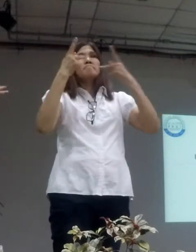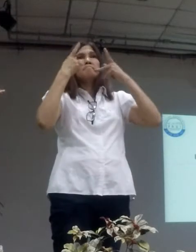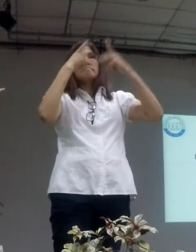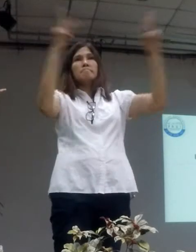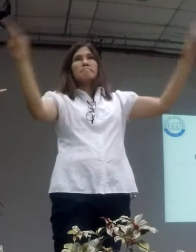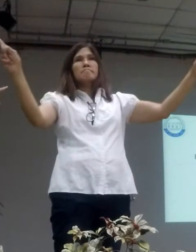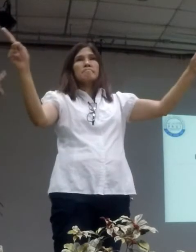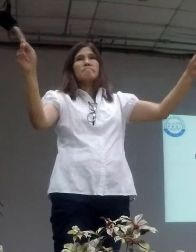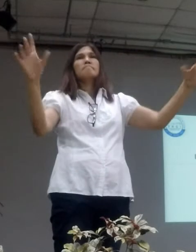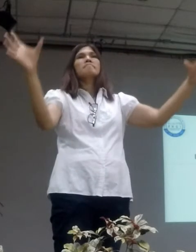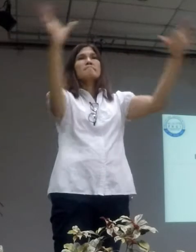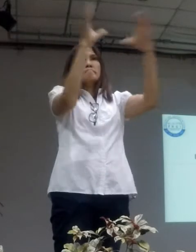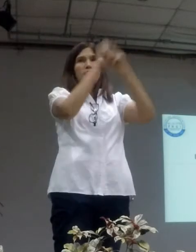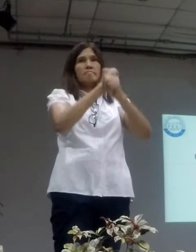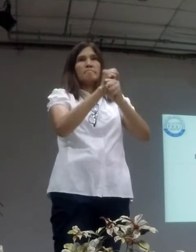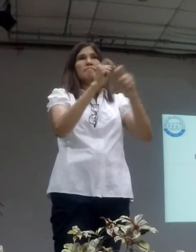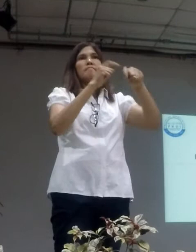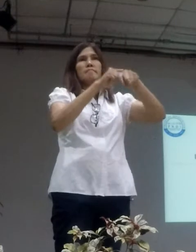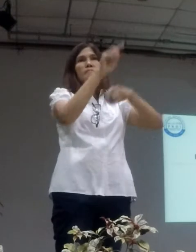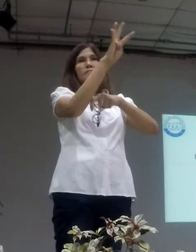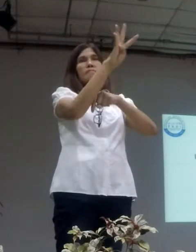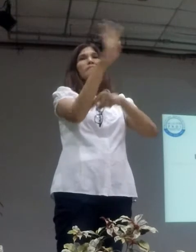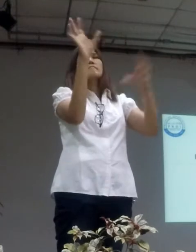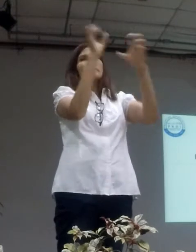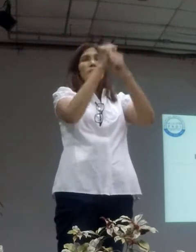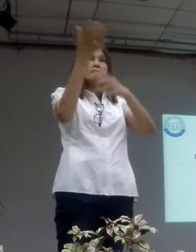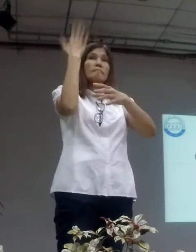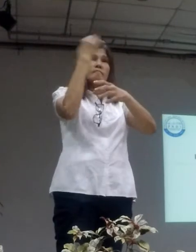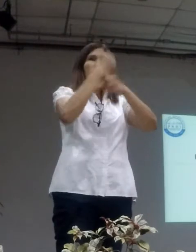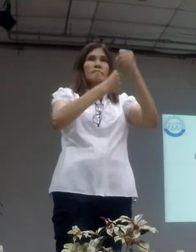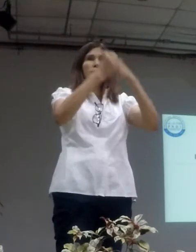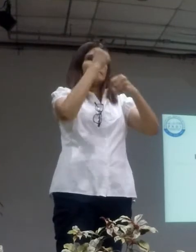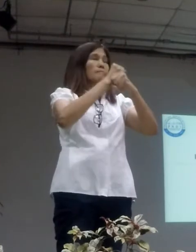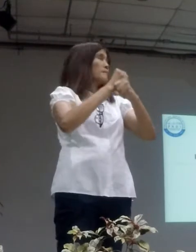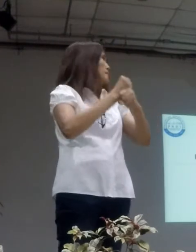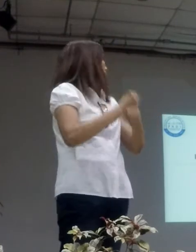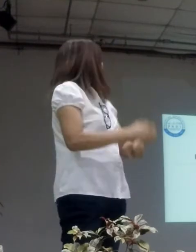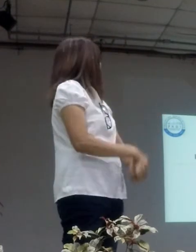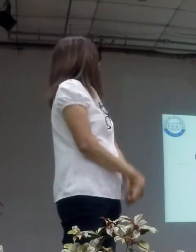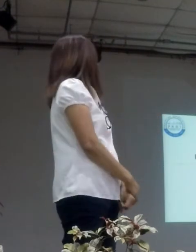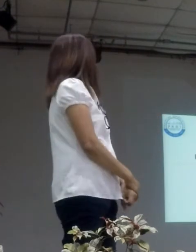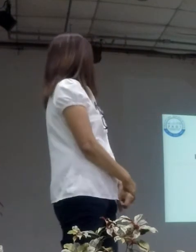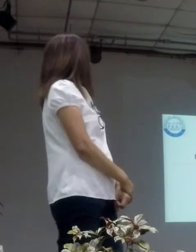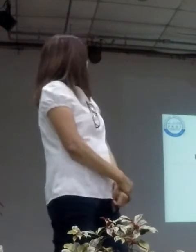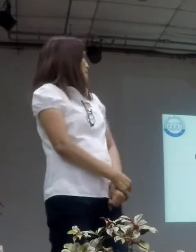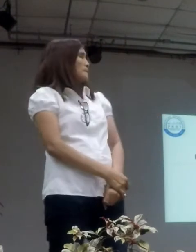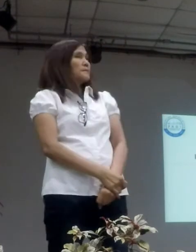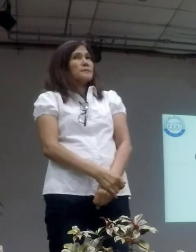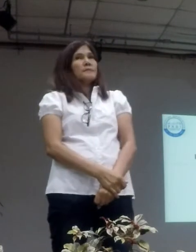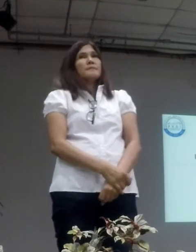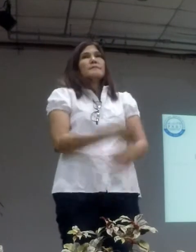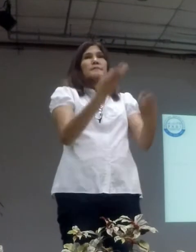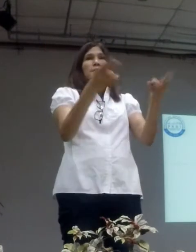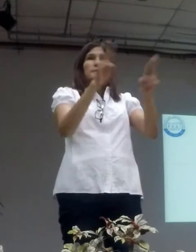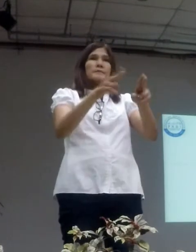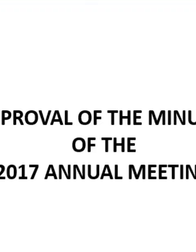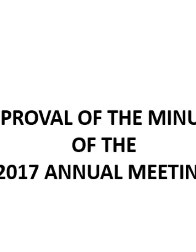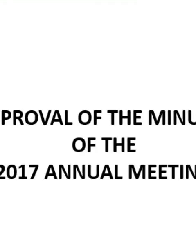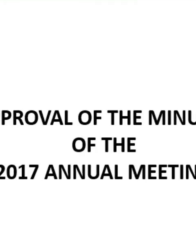we ended the meeting at 4 o'clock. This was last year. Remember this, what happened last year.